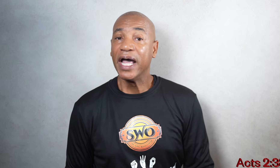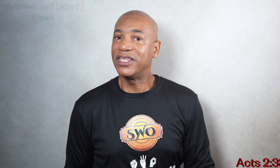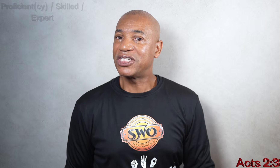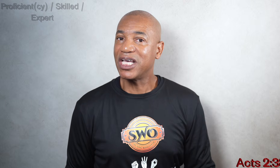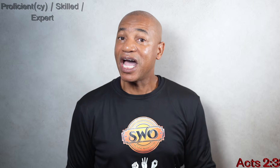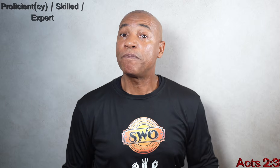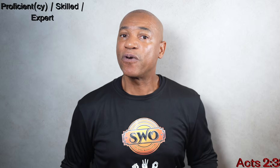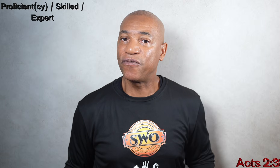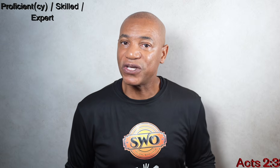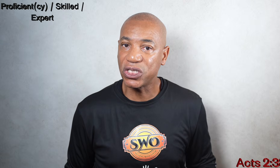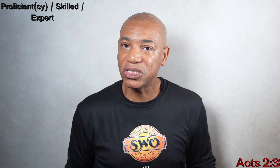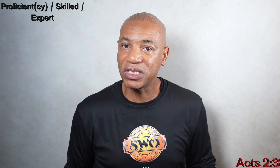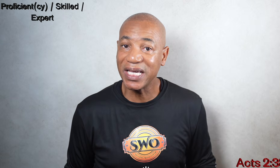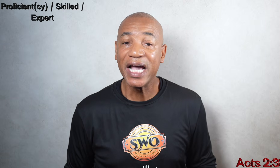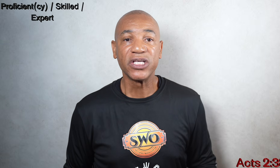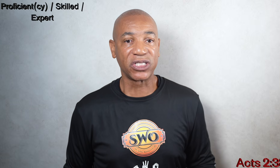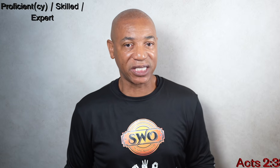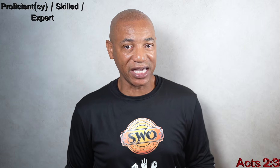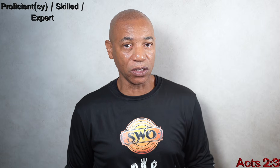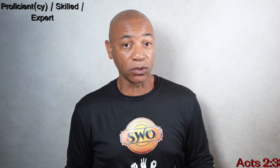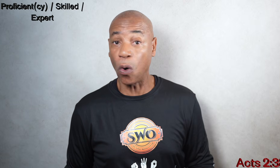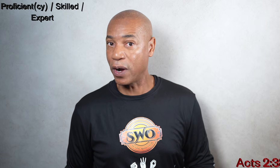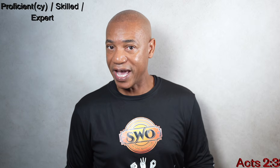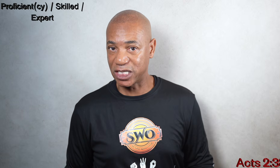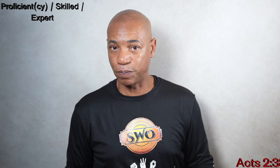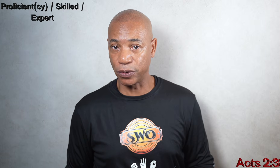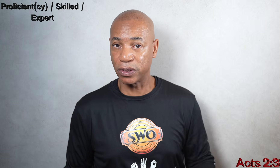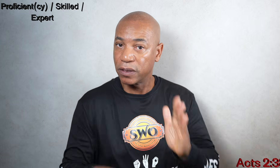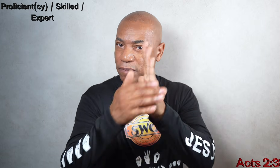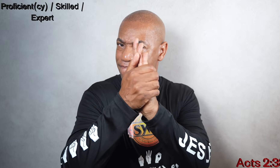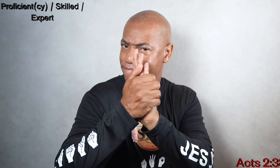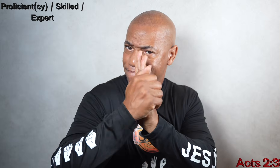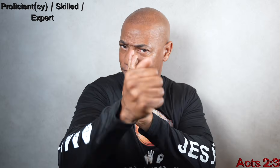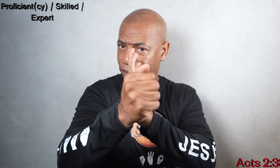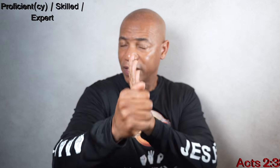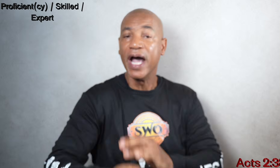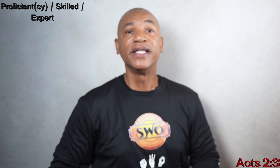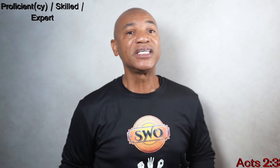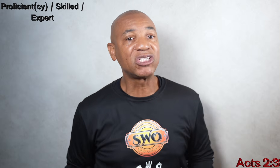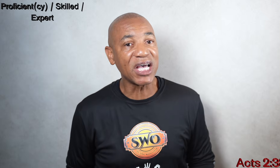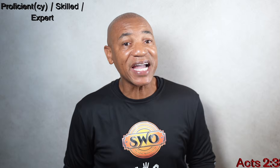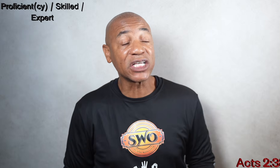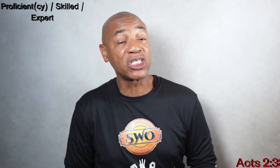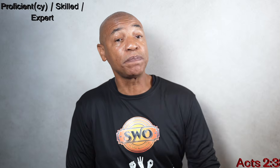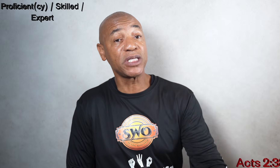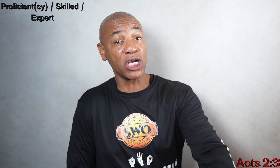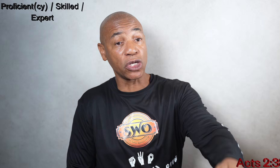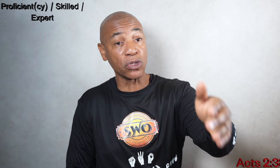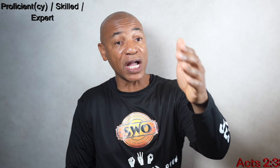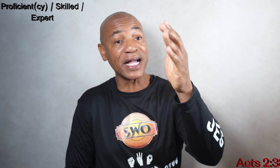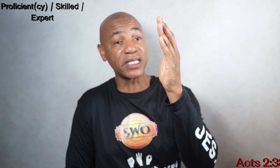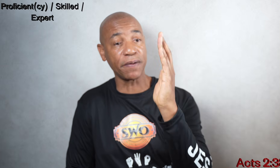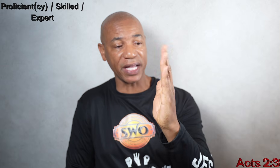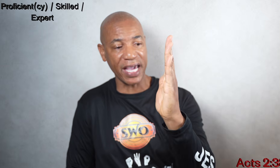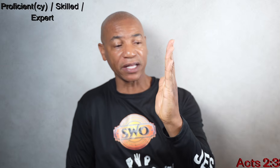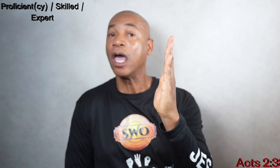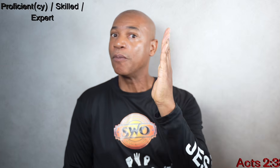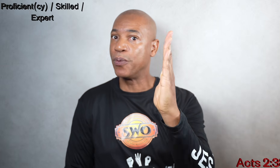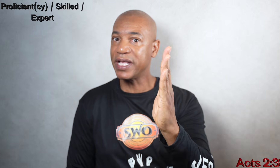The sign proficiency, skilled, or expert. To sign is simply take your non-dominant hand, bring that